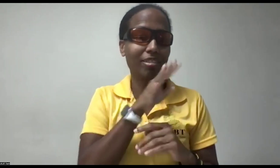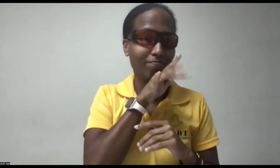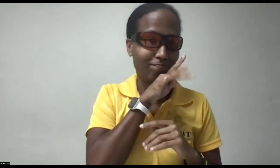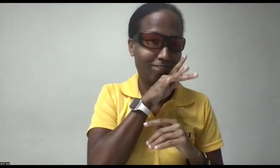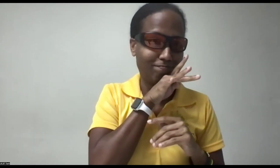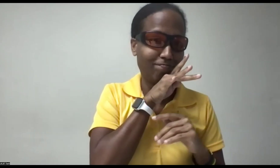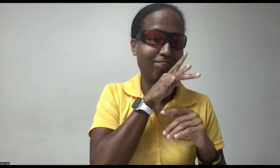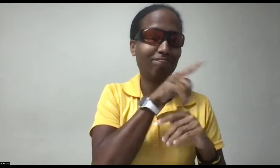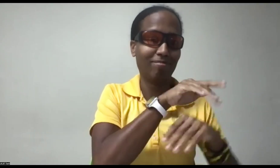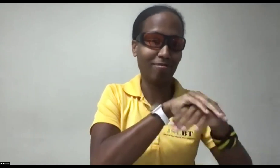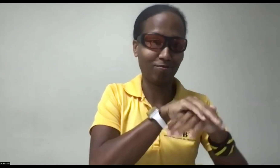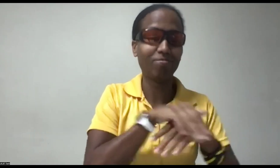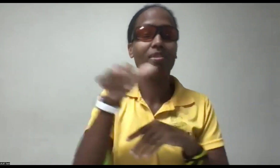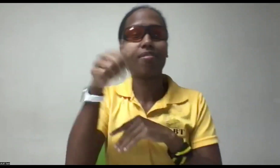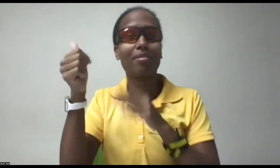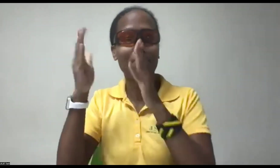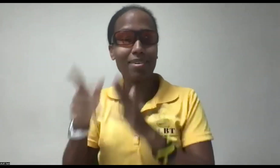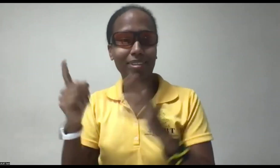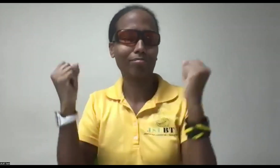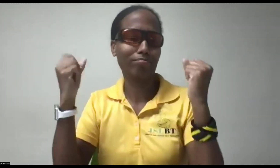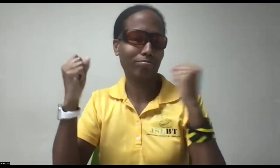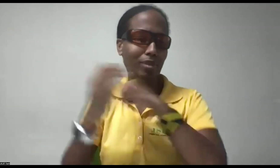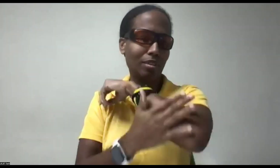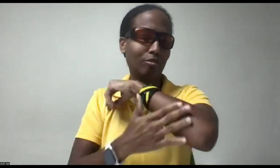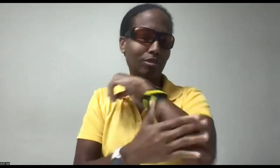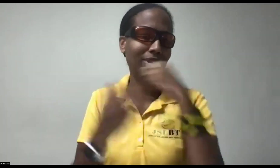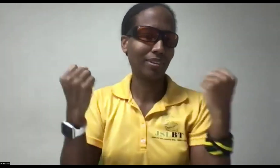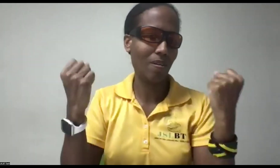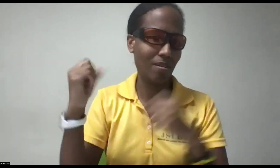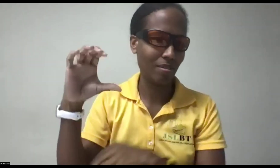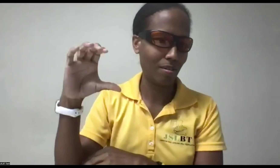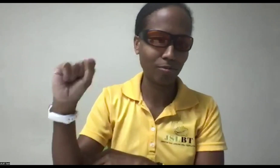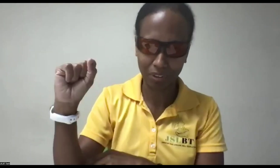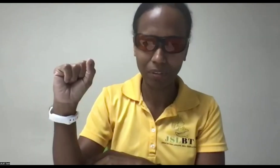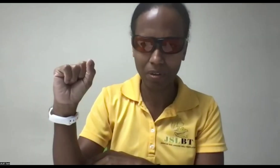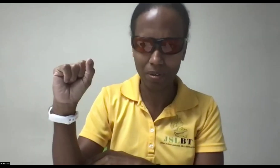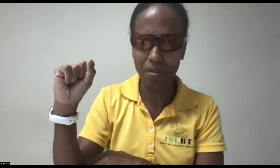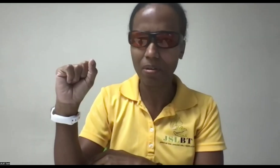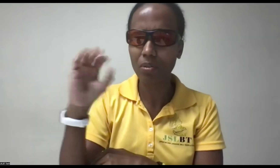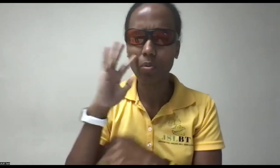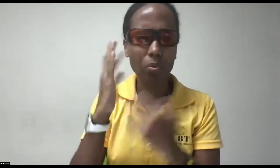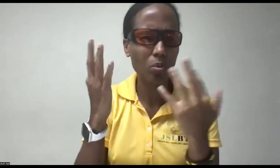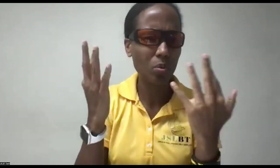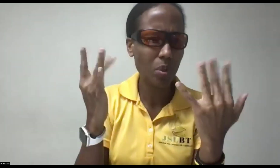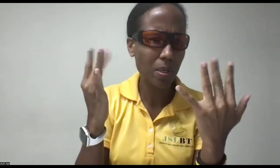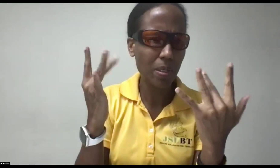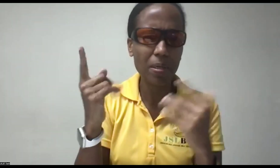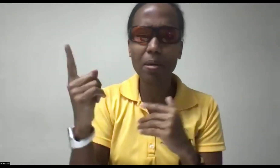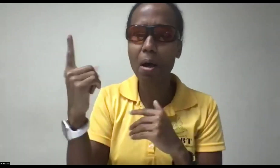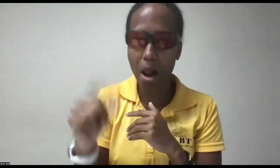and they'll be speaking in English, and the other person will be signing country sign. All right, so we're going